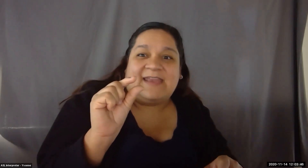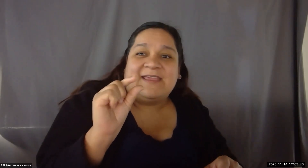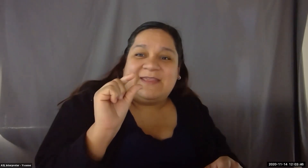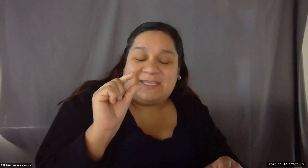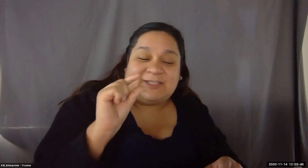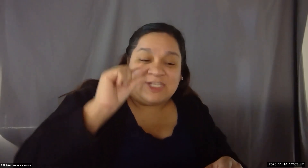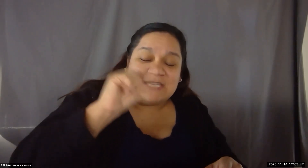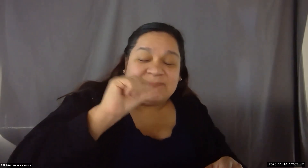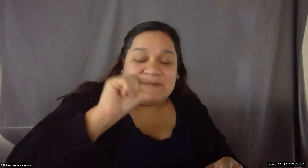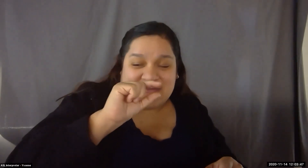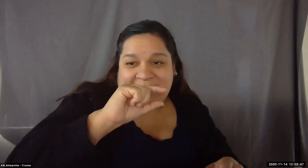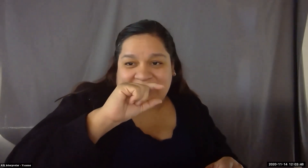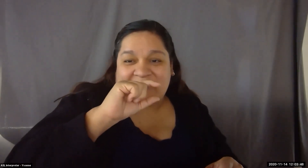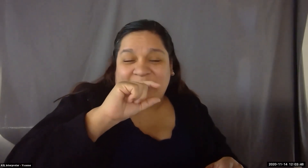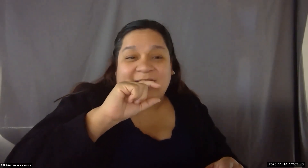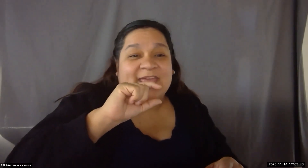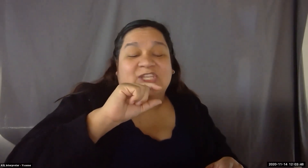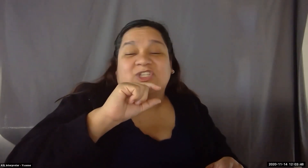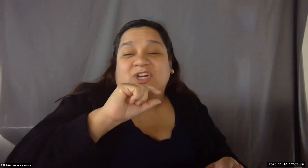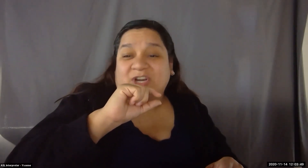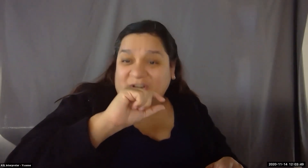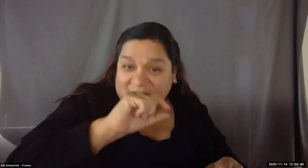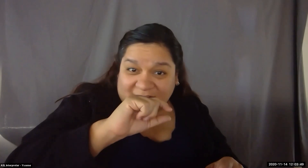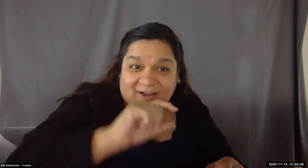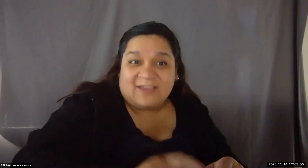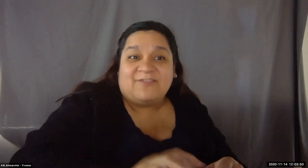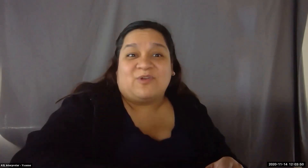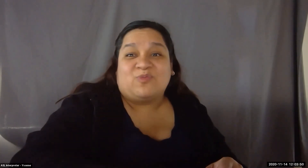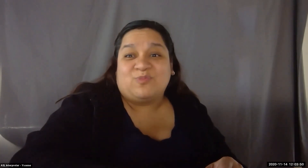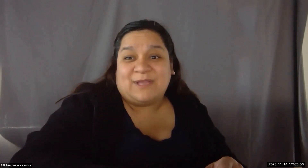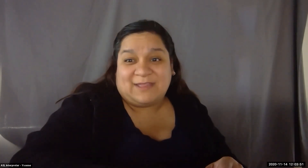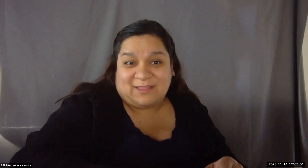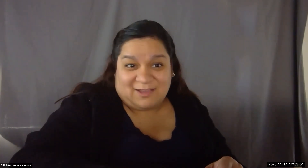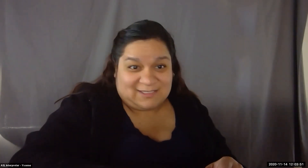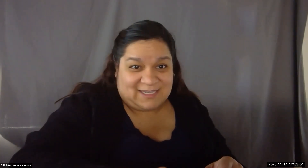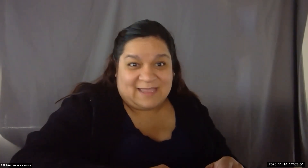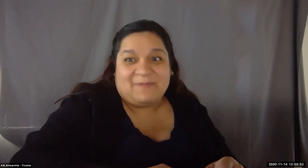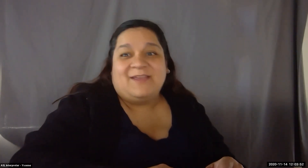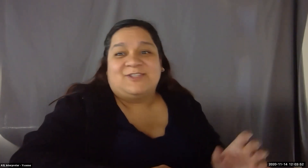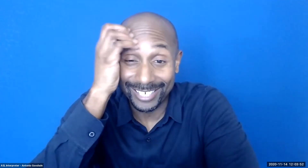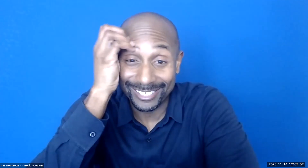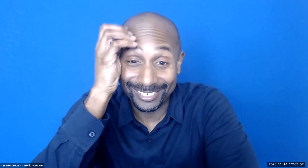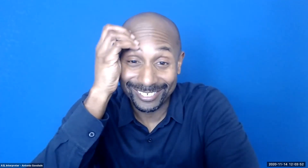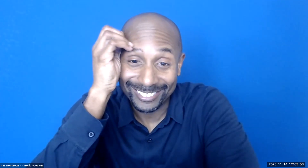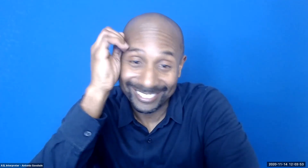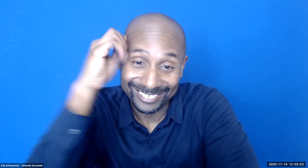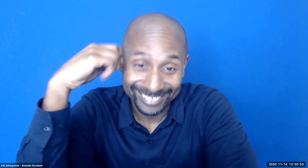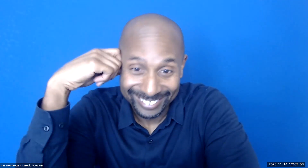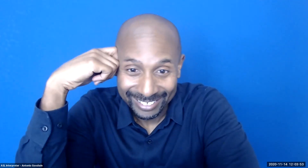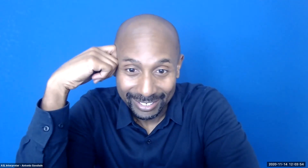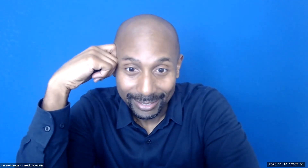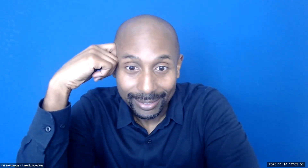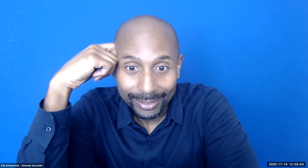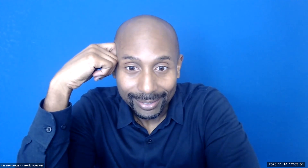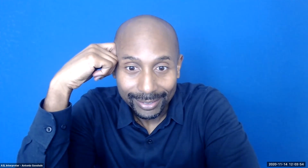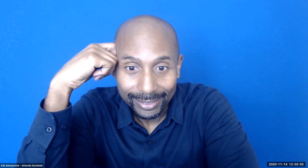cousin that she's been bit by them before, and they just hurt for a really long time. So I caught it in a water bottle,